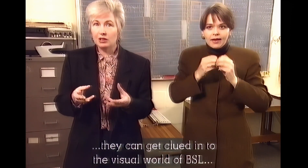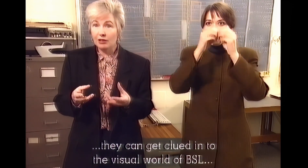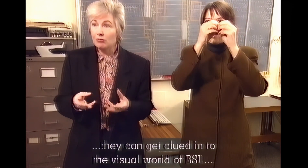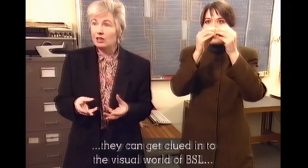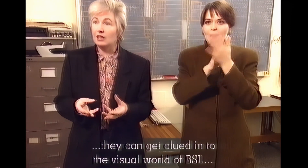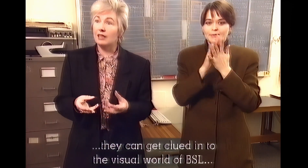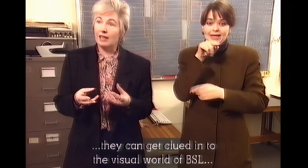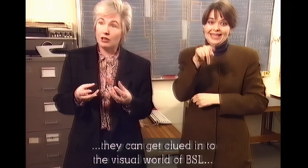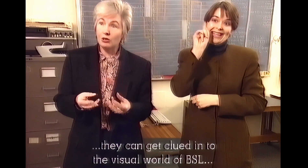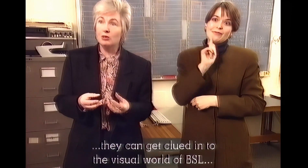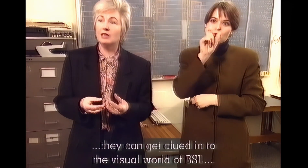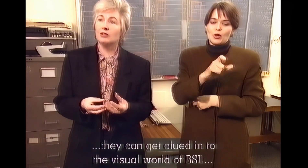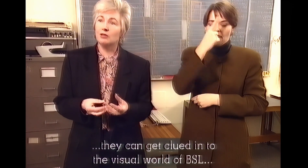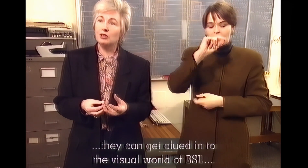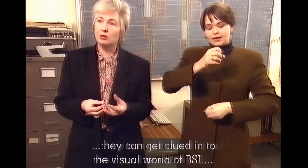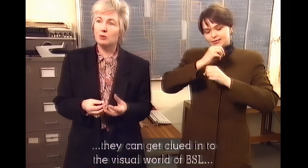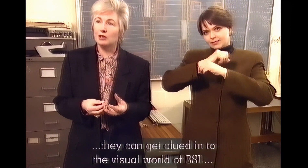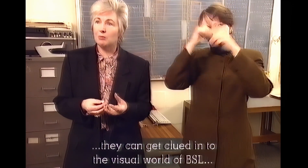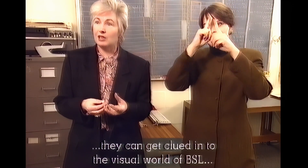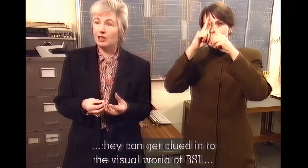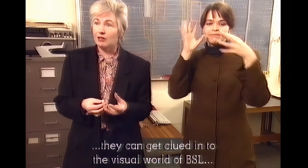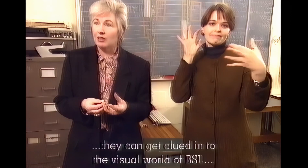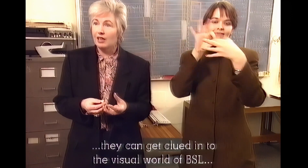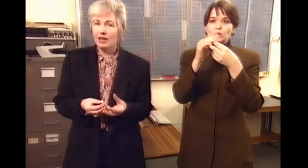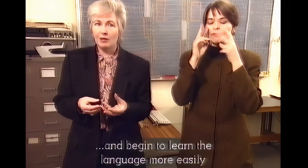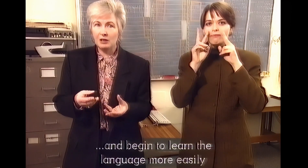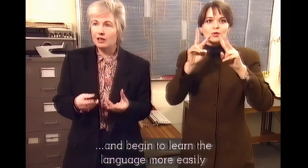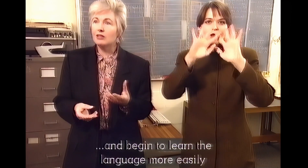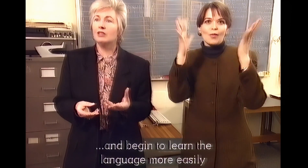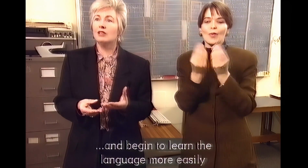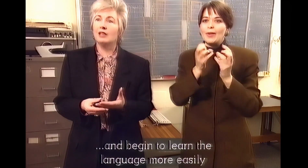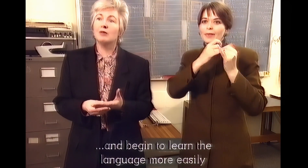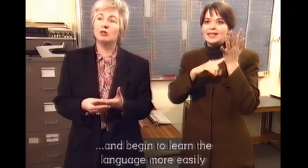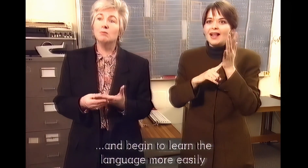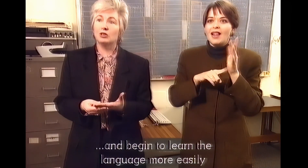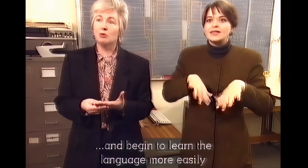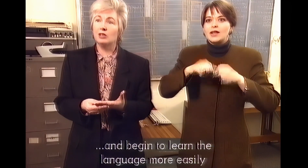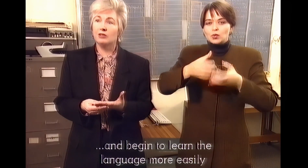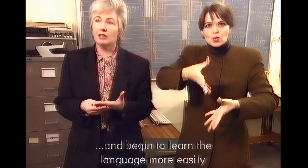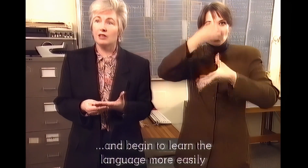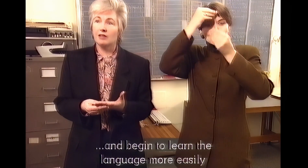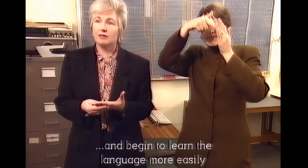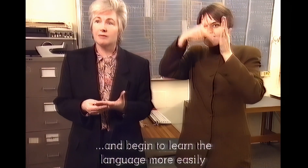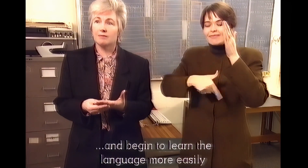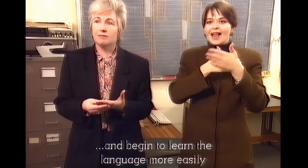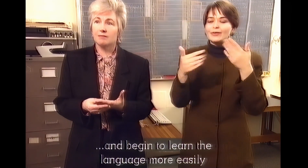can really get clued in to the visual world of BSL and begin to learn the language much more easily.